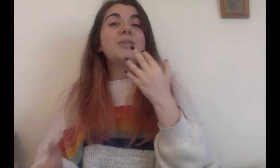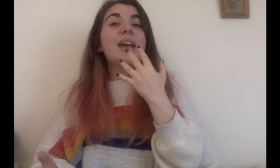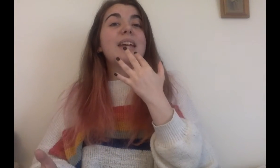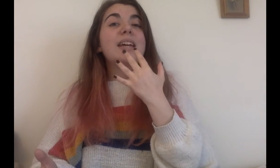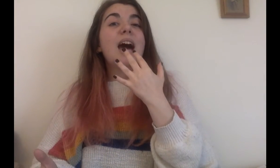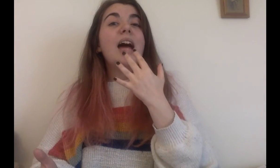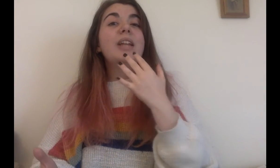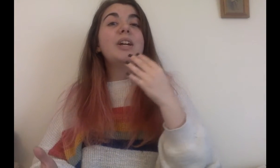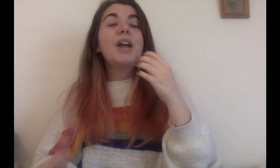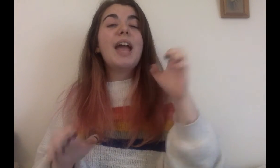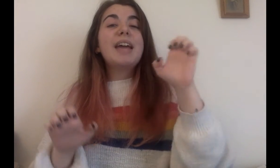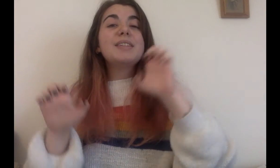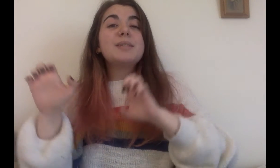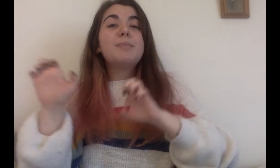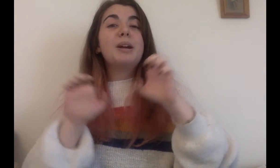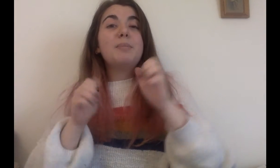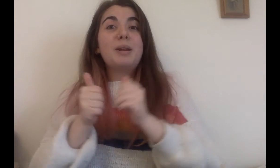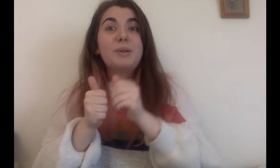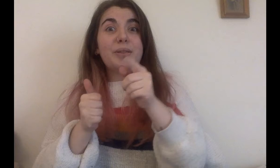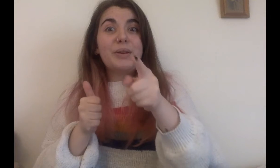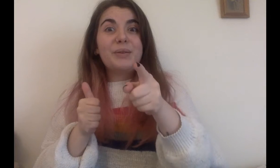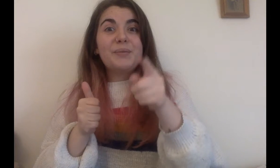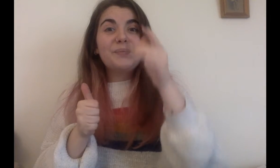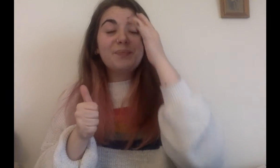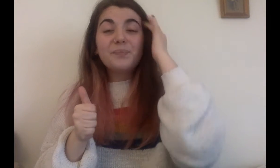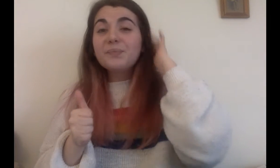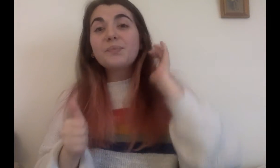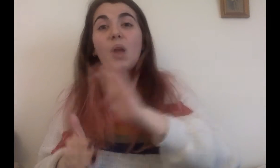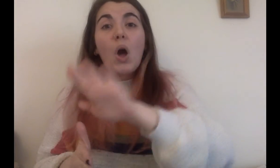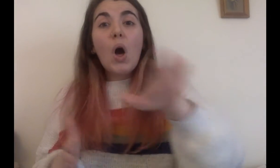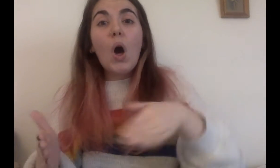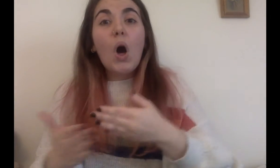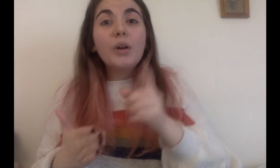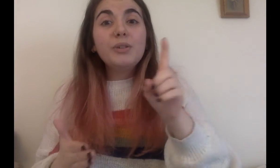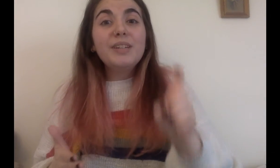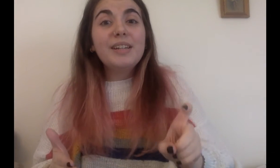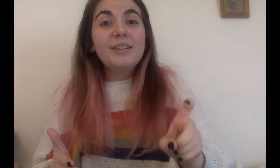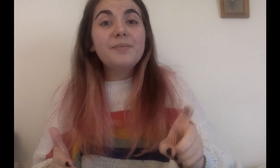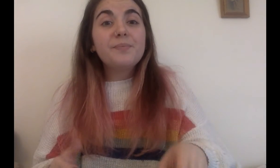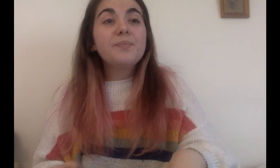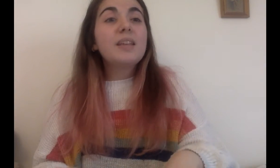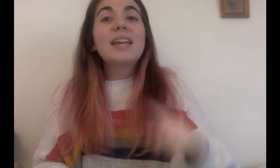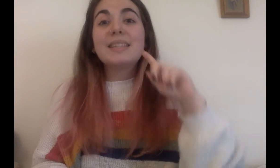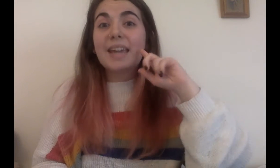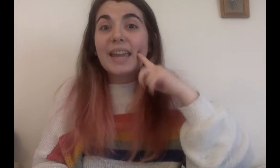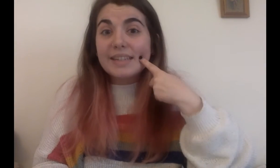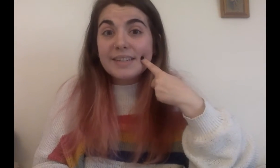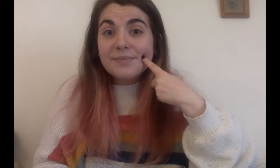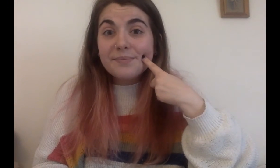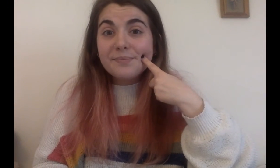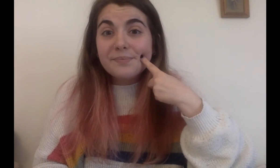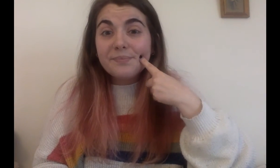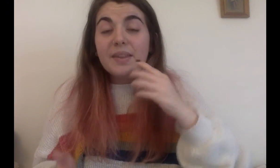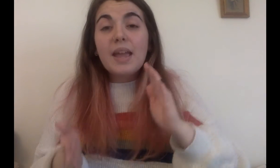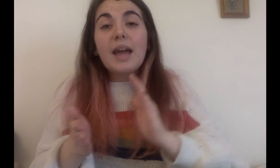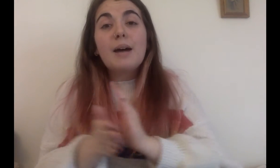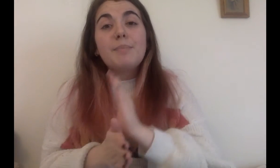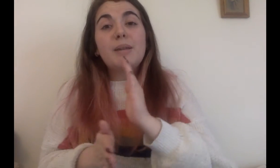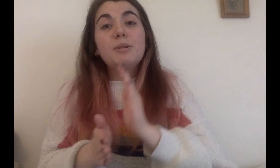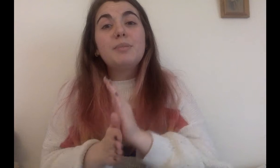a color experiment with you. All you need is candy, paper